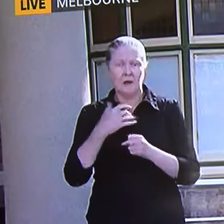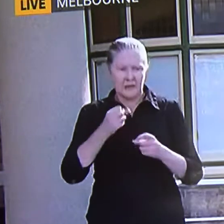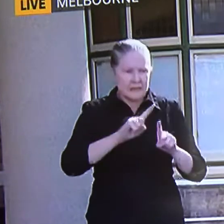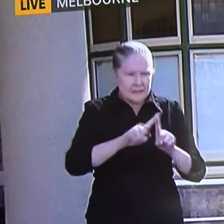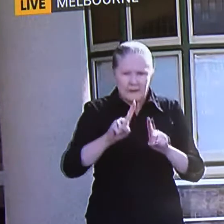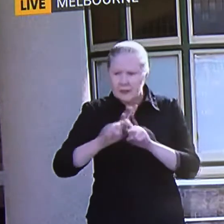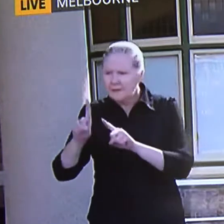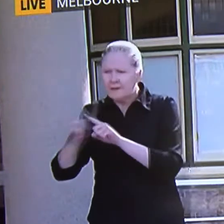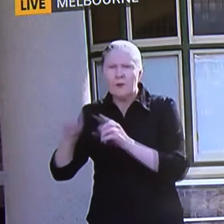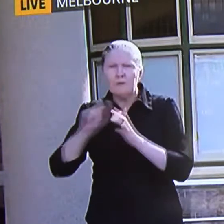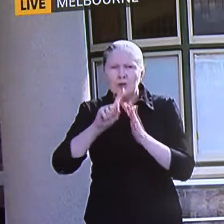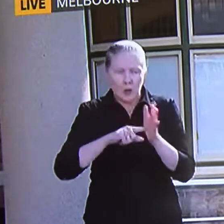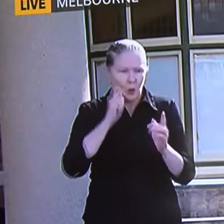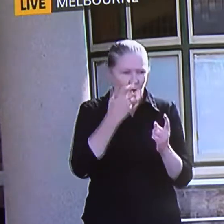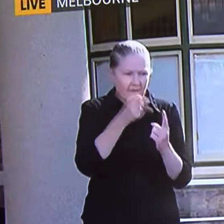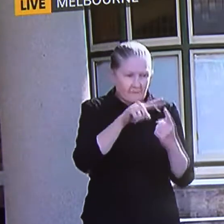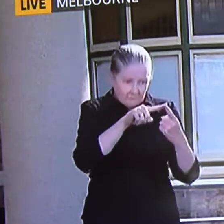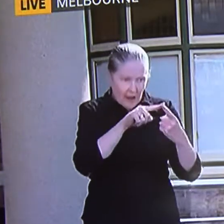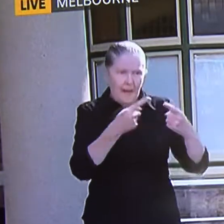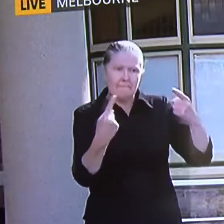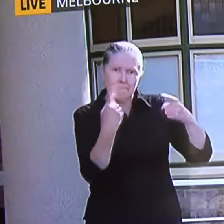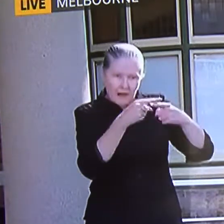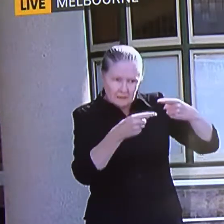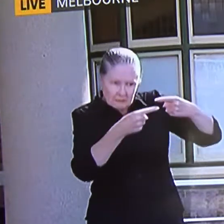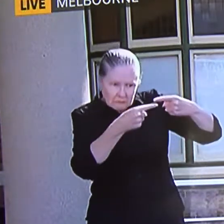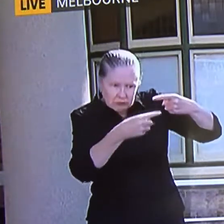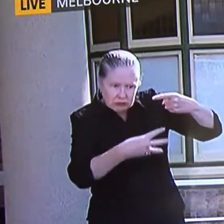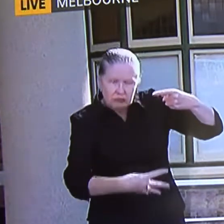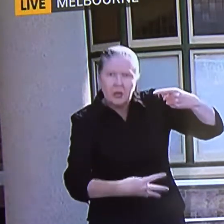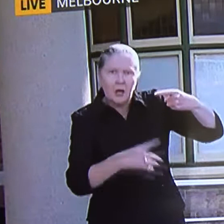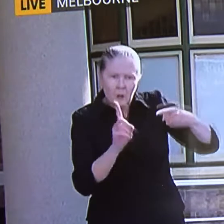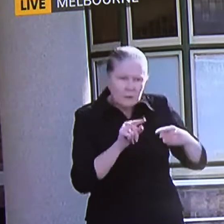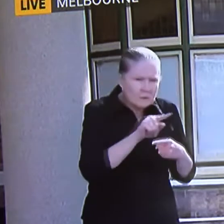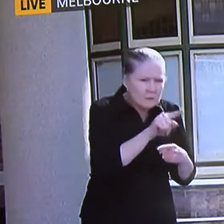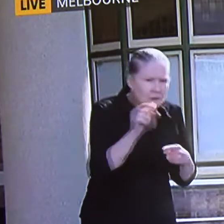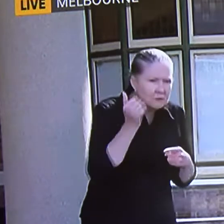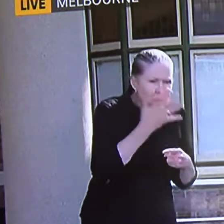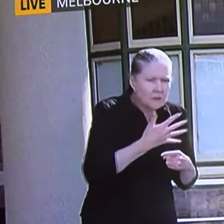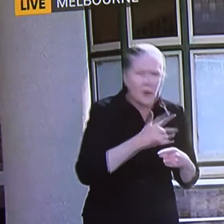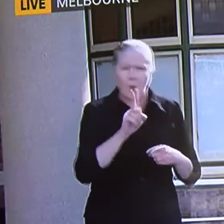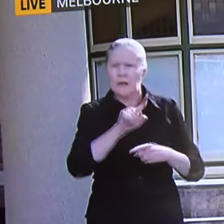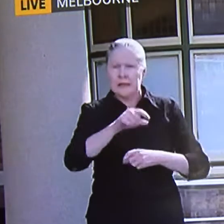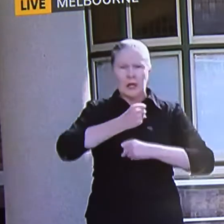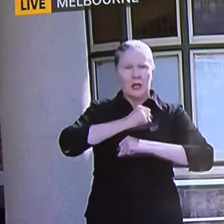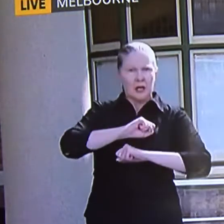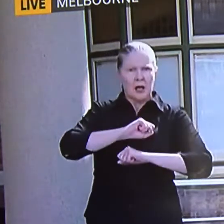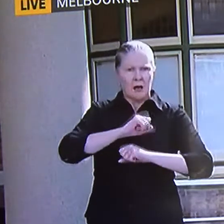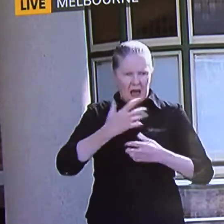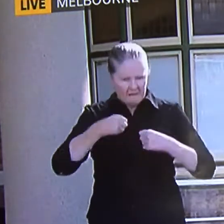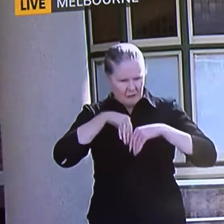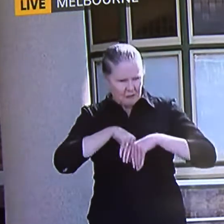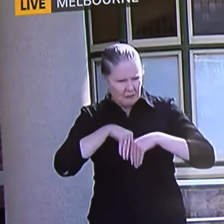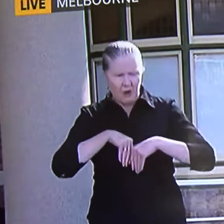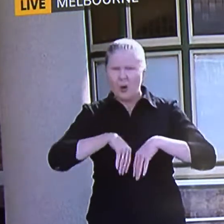a separate part that will work with Indigenous communities to understand immunity, to understand diagnosis, to understand attitudes